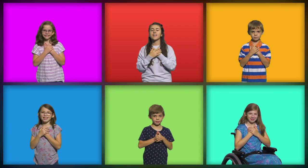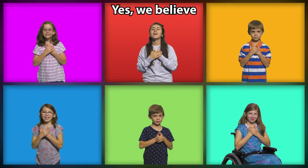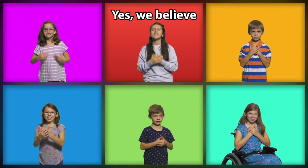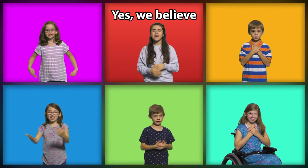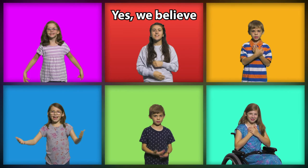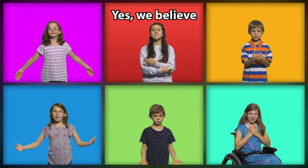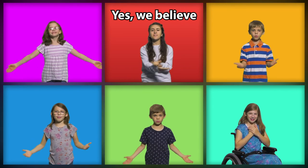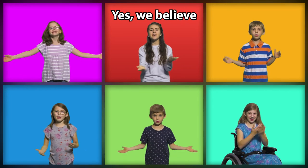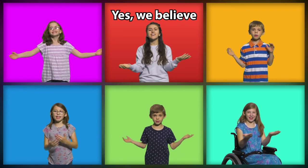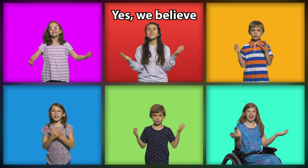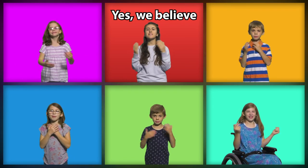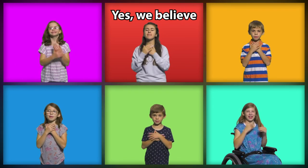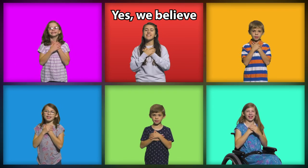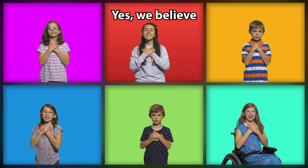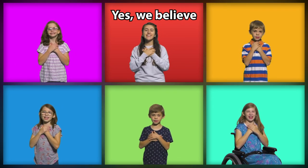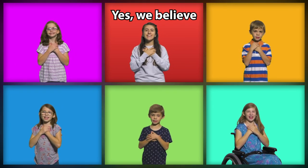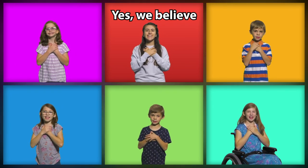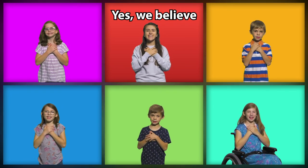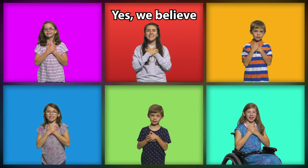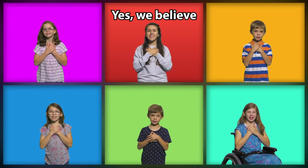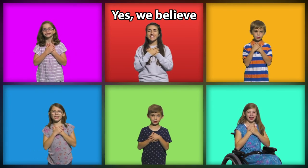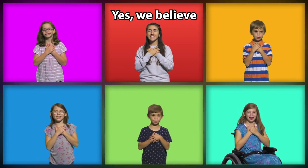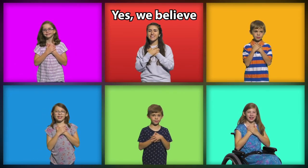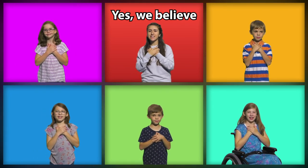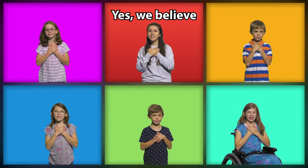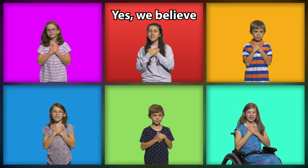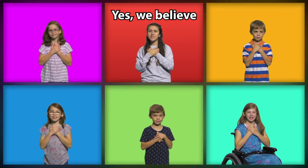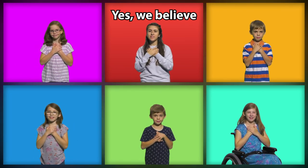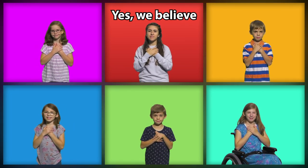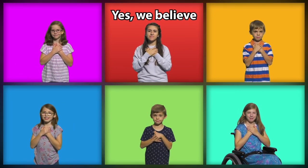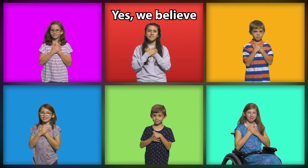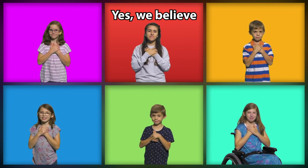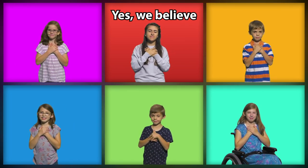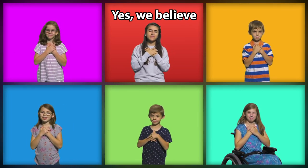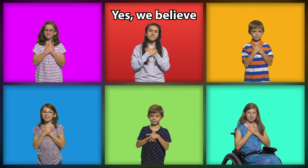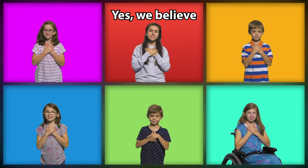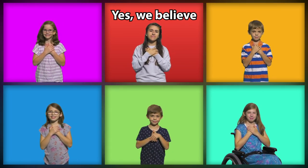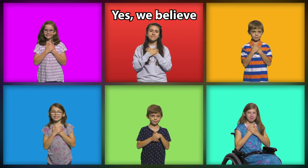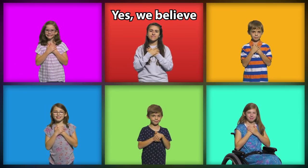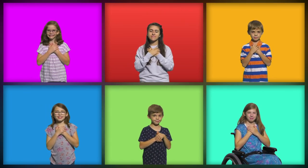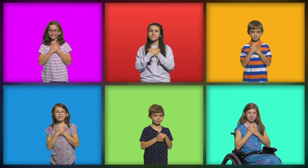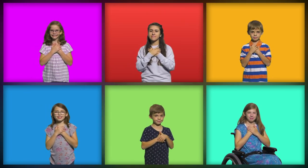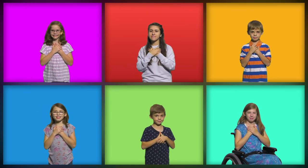Yes, we believe. Yes, believe in Jesus. Yes,